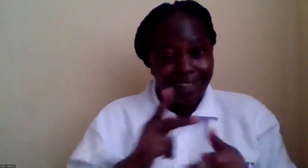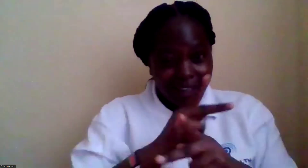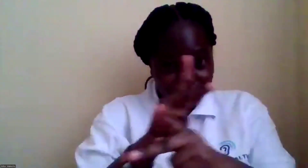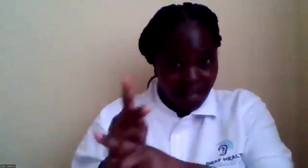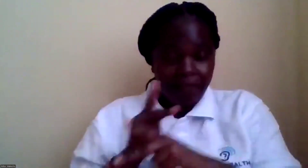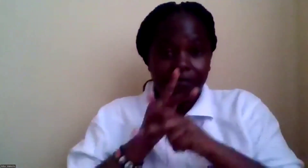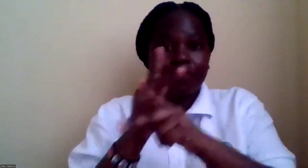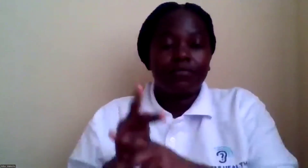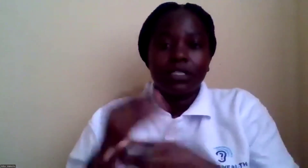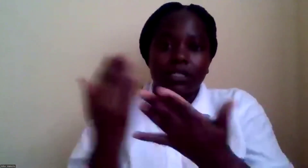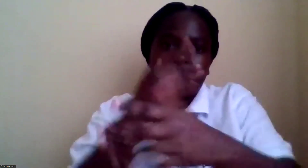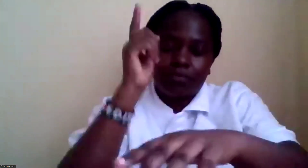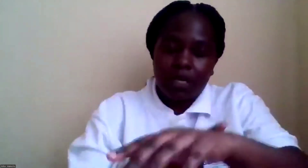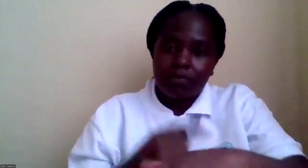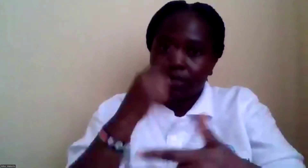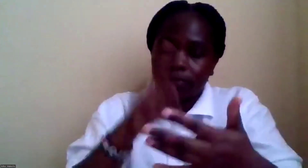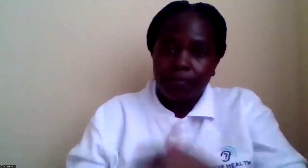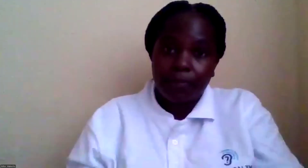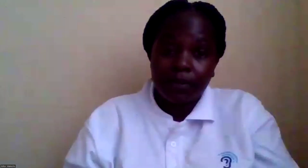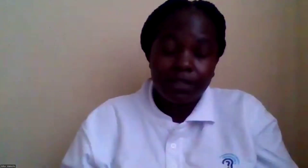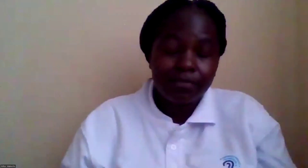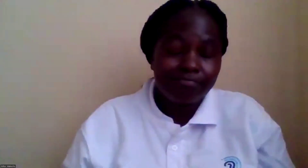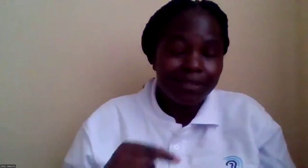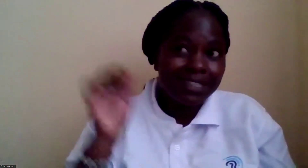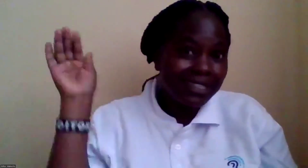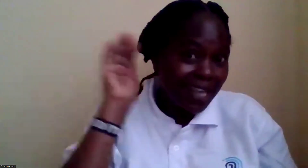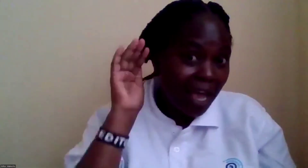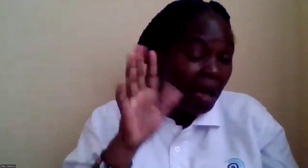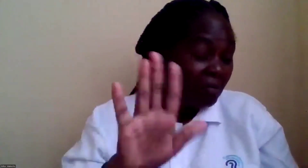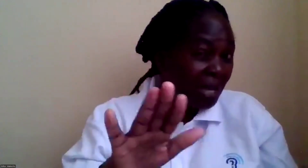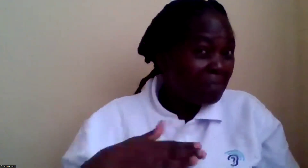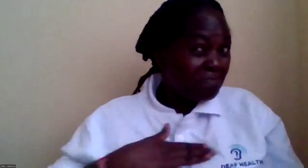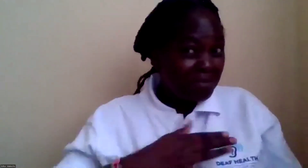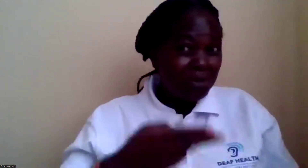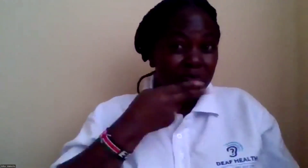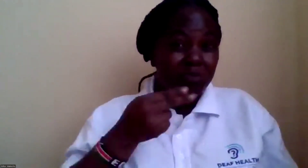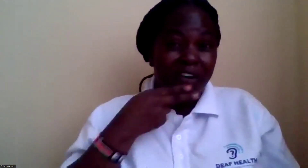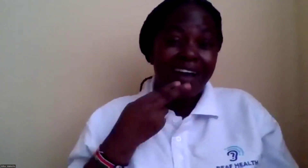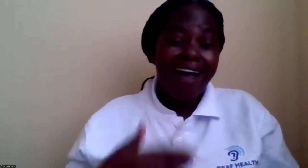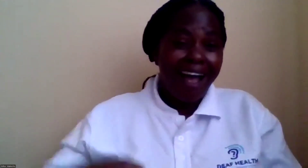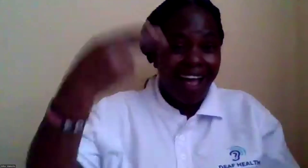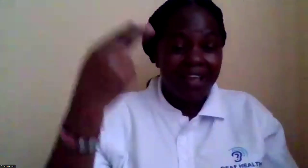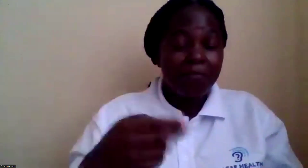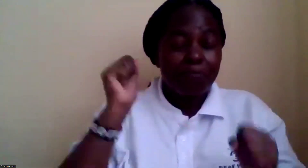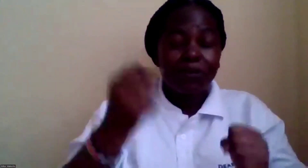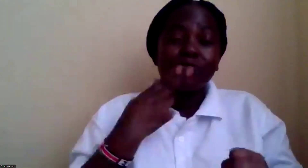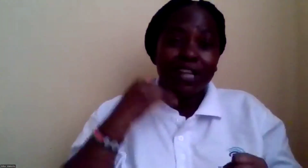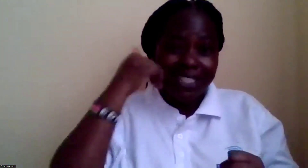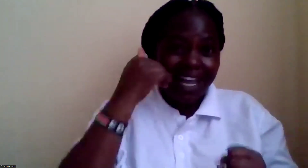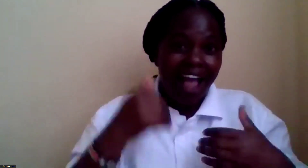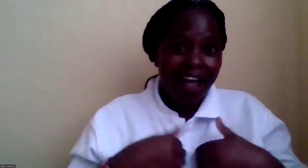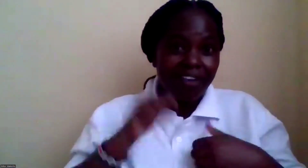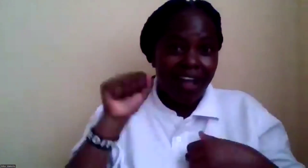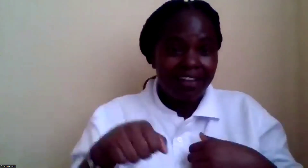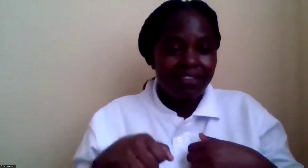why sometimes when you hear statements around, don't take so much sugar because you'll get diabetes, it's not so